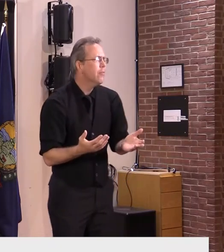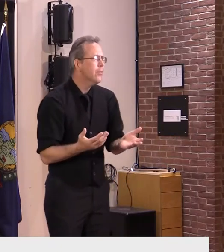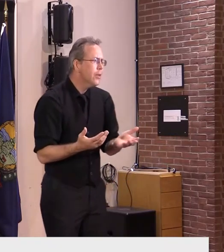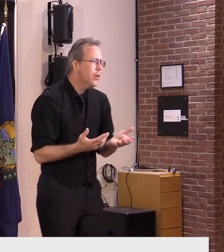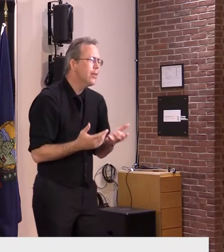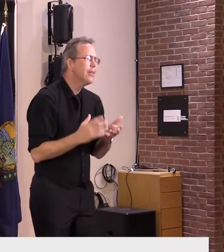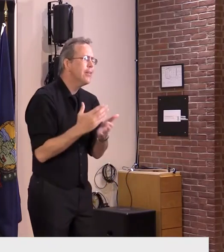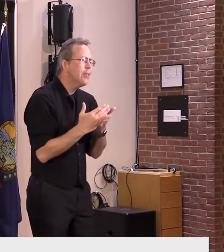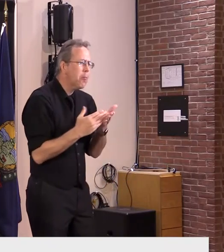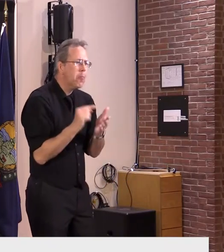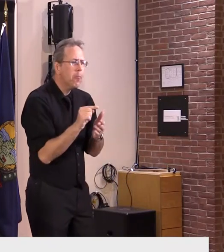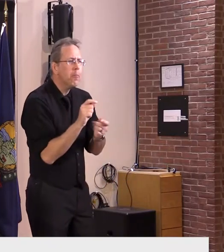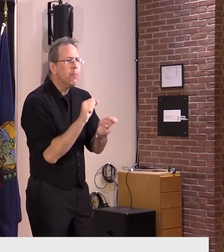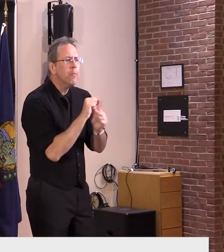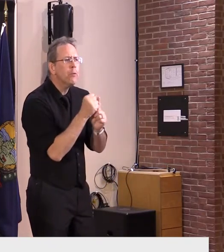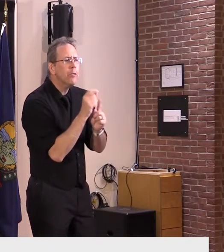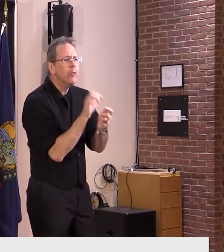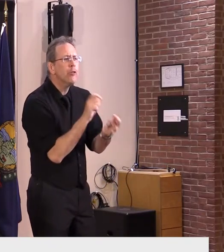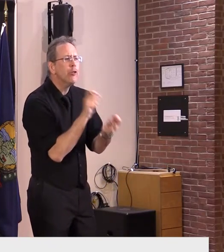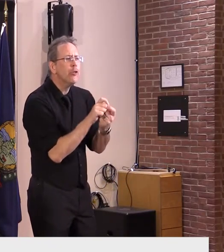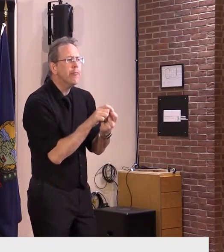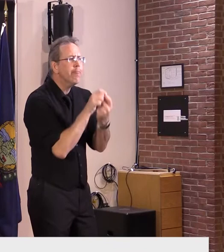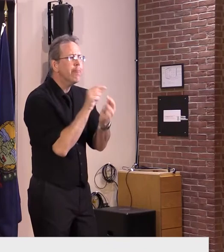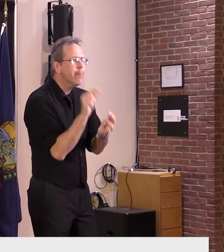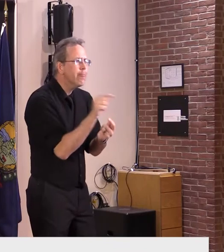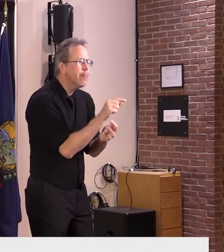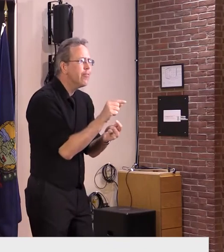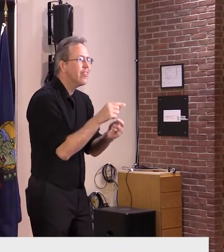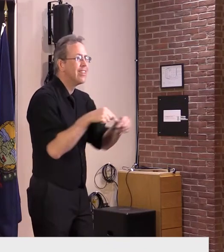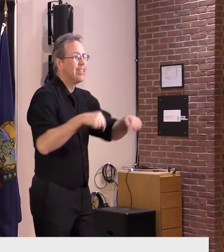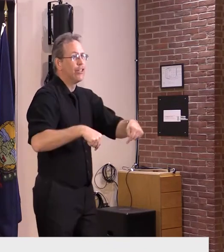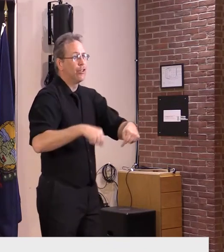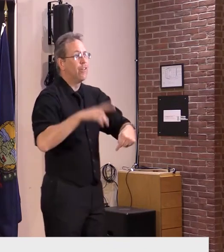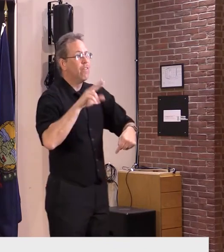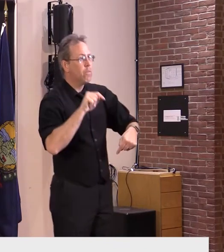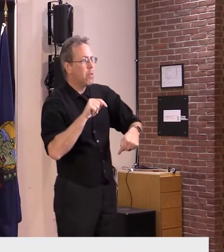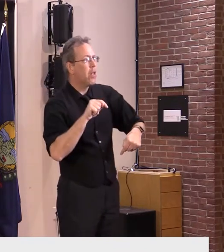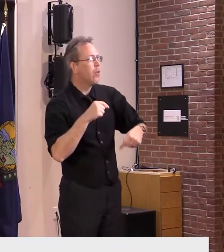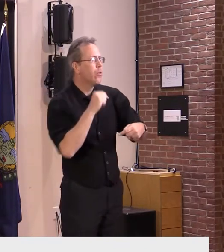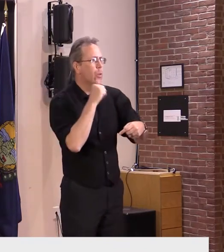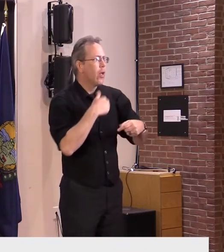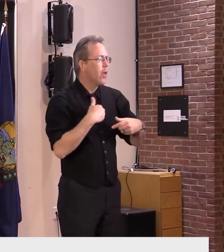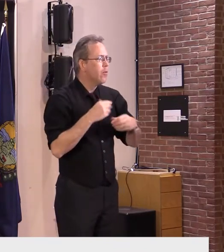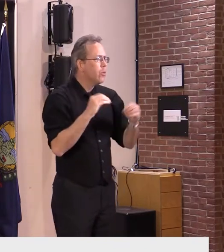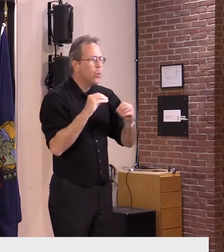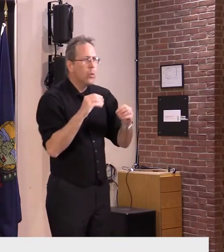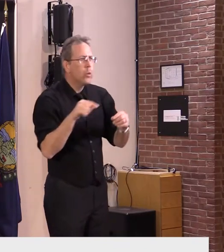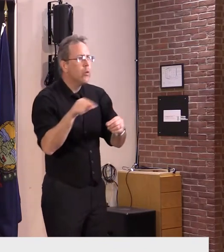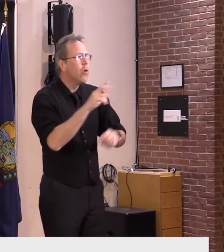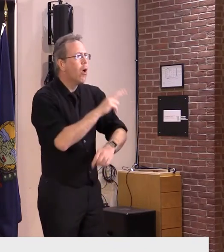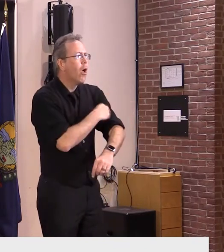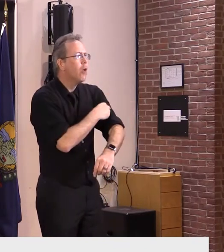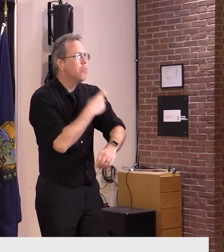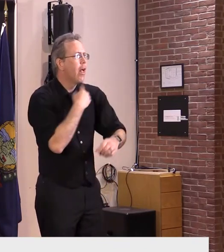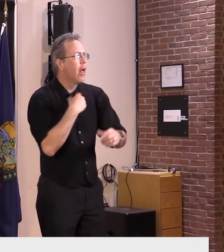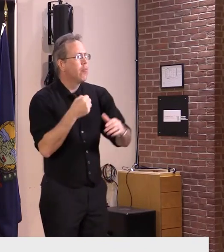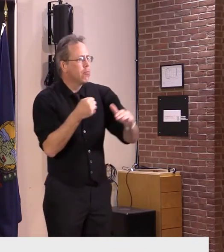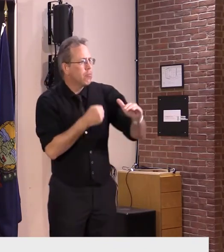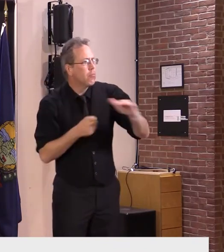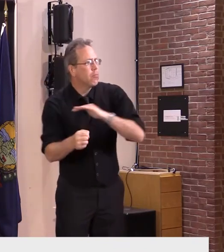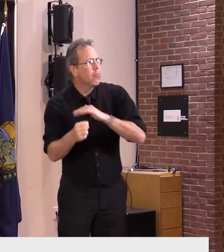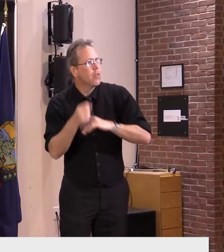country. And that in Vermont, we have had nobody hospitalized in an ICU that's